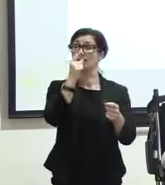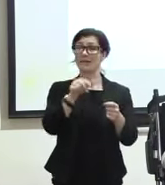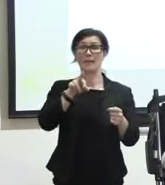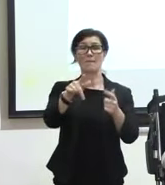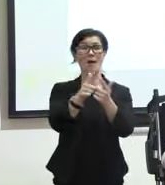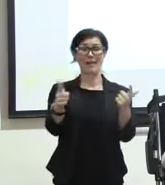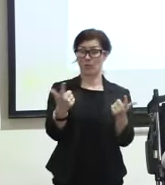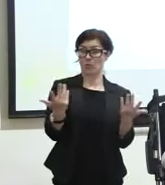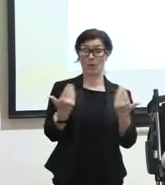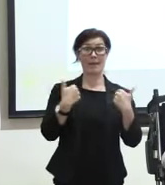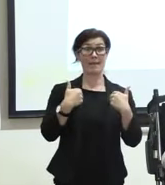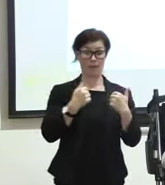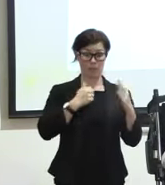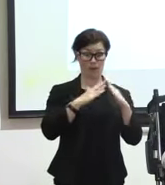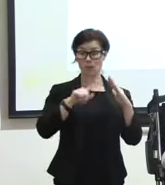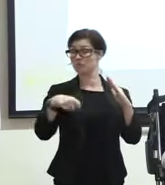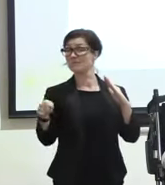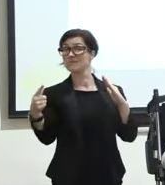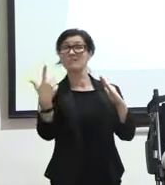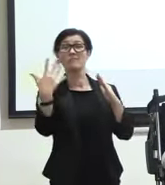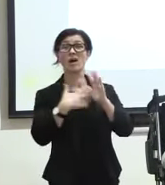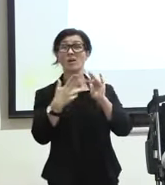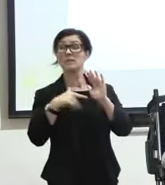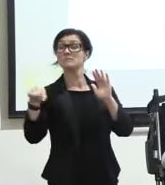5 minutes away from where I lived. So we're opening